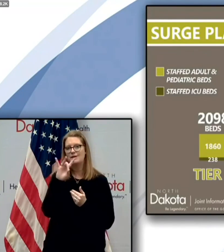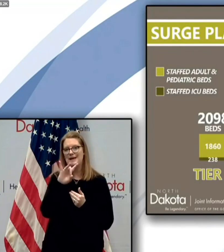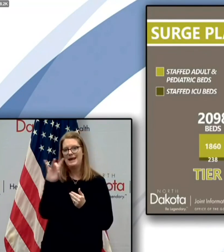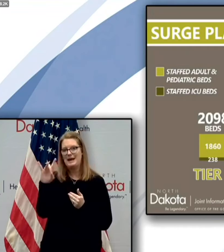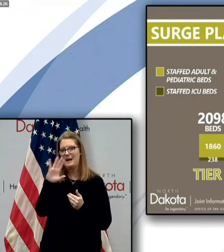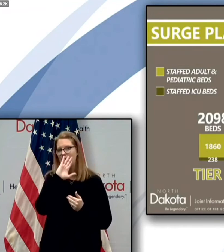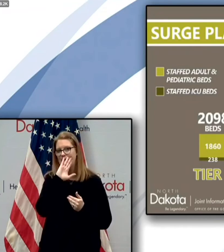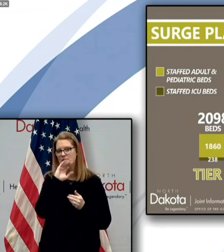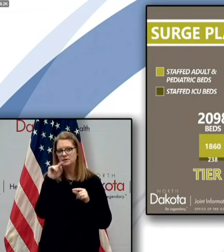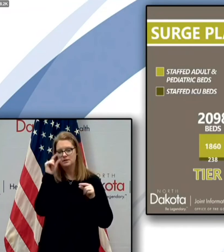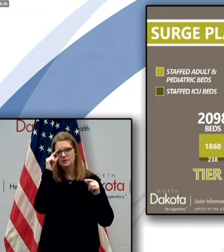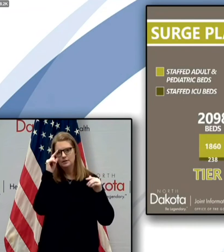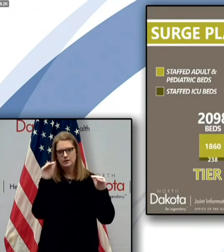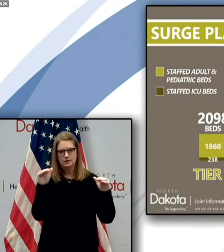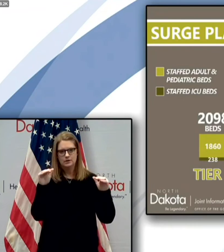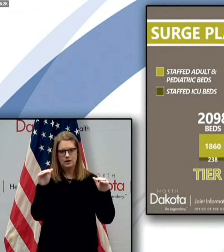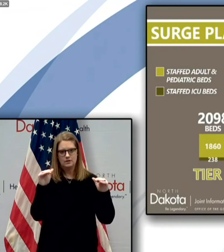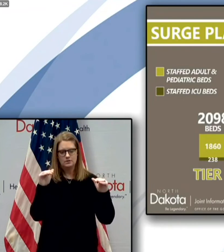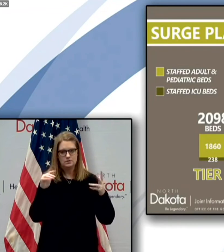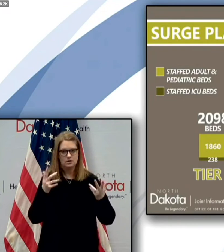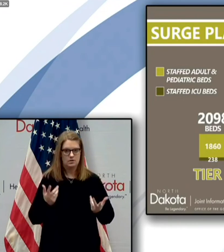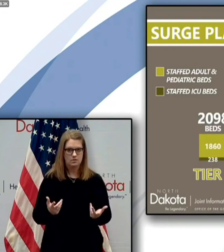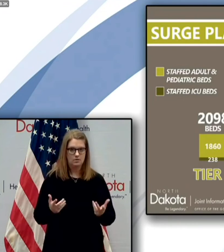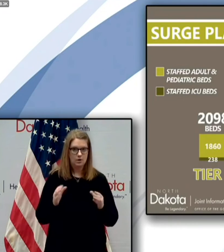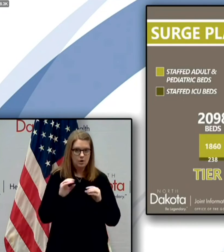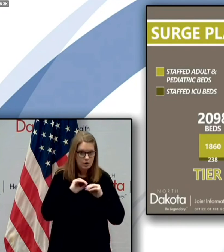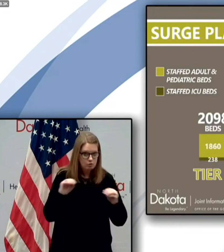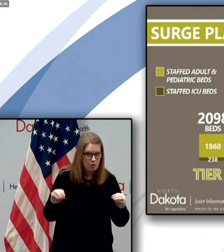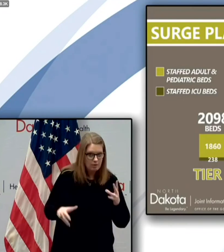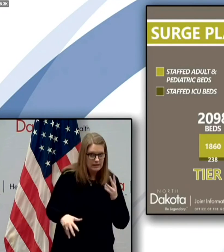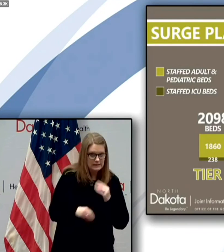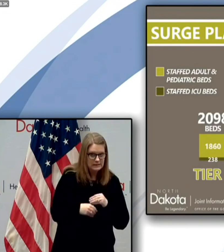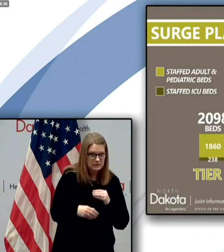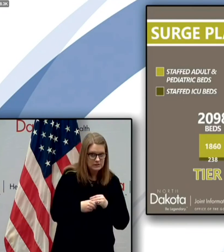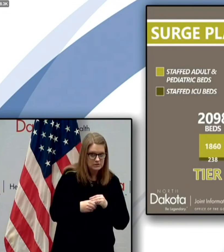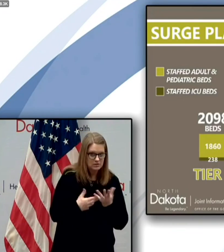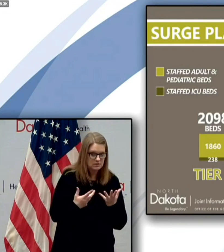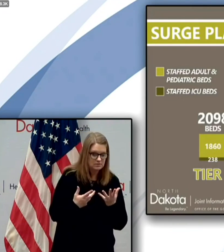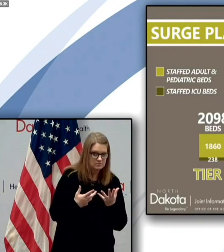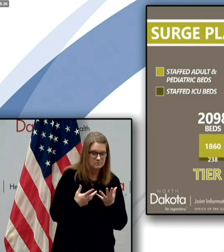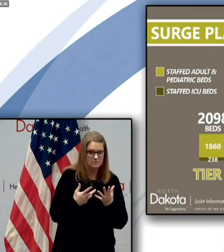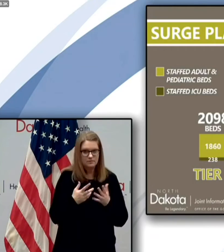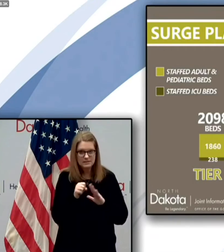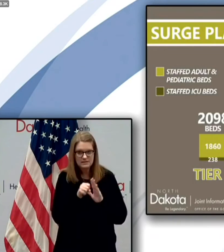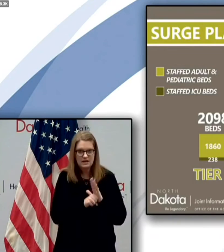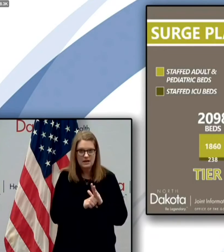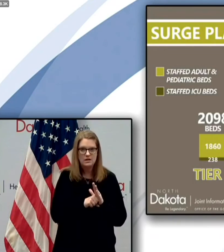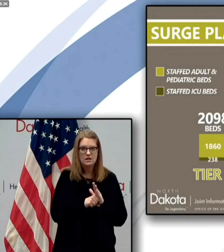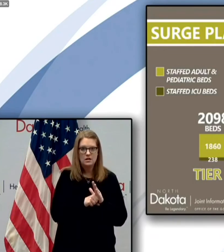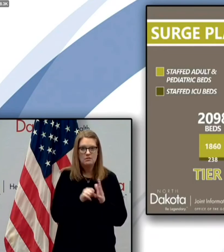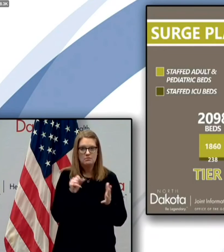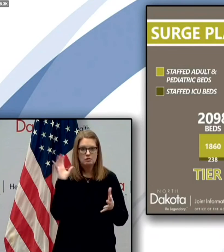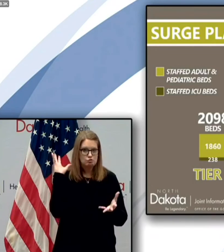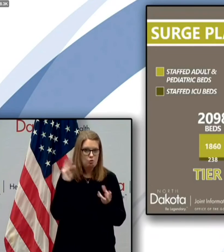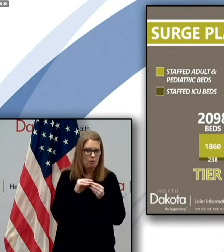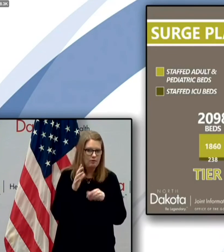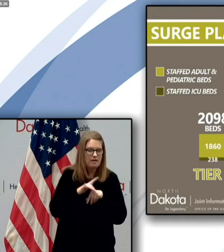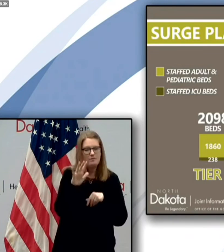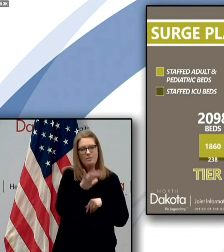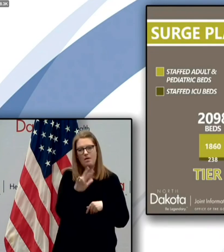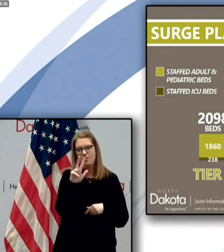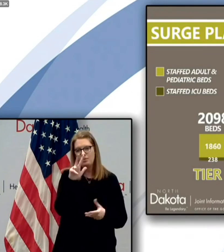3,488 beds. So without any additional capacity from the state, we have about 3,500 beds available